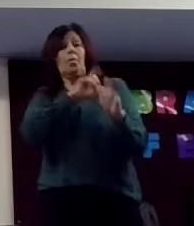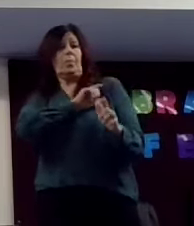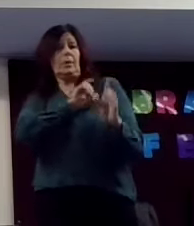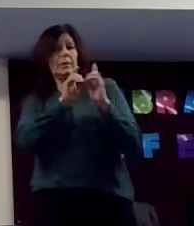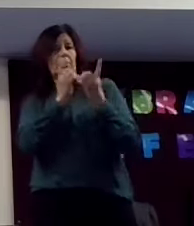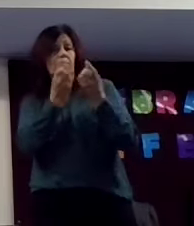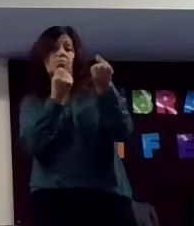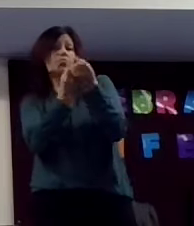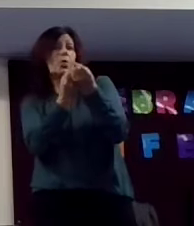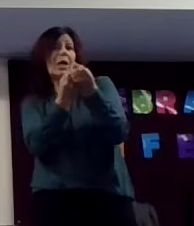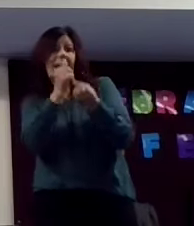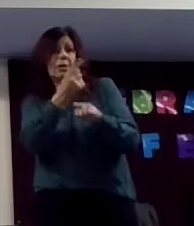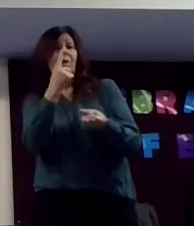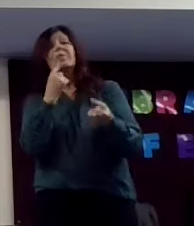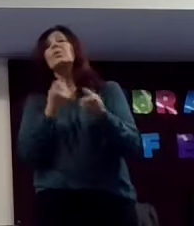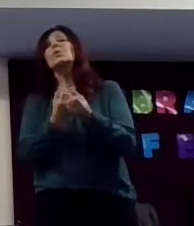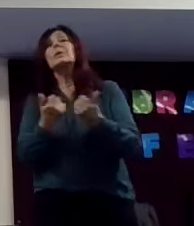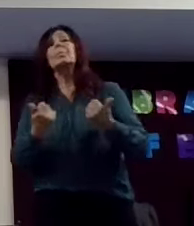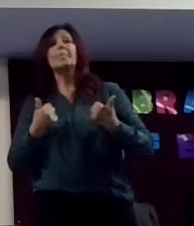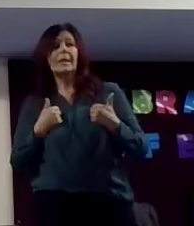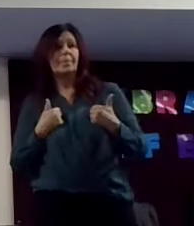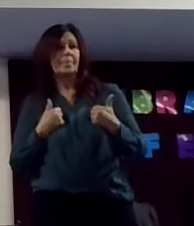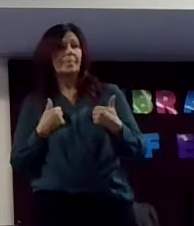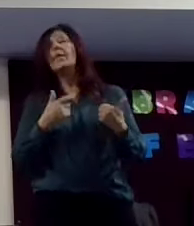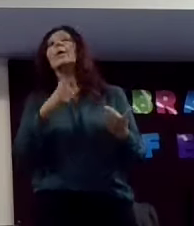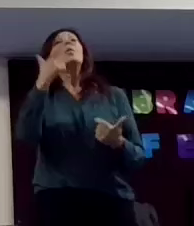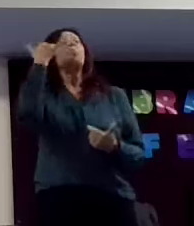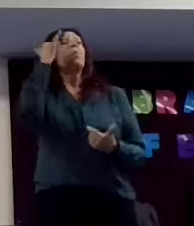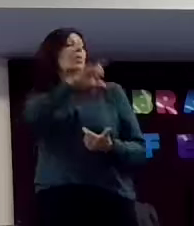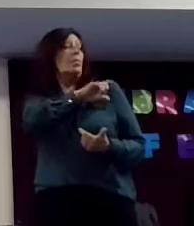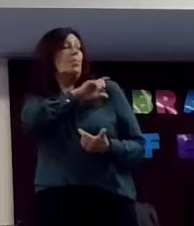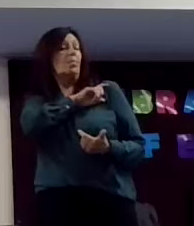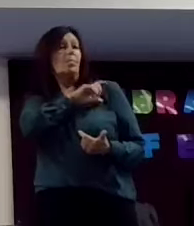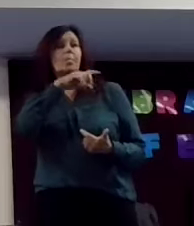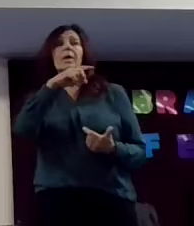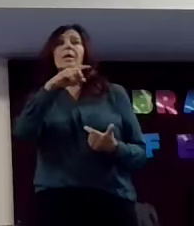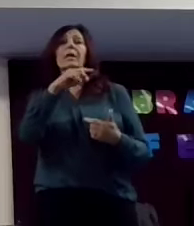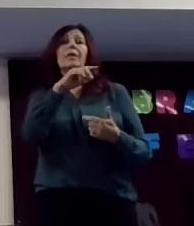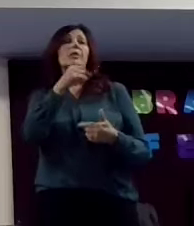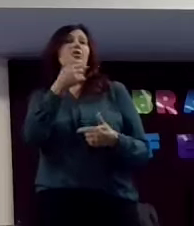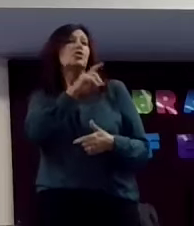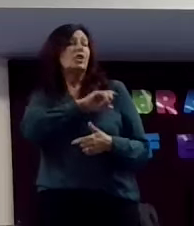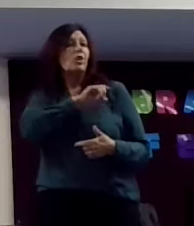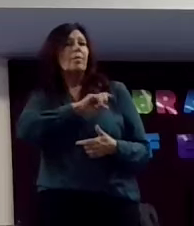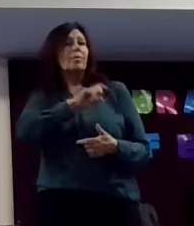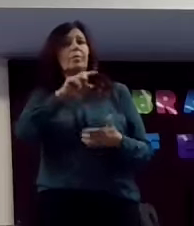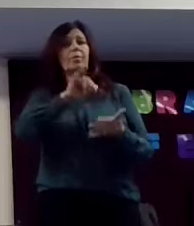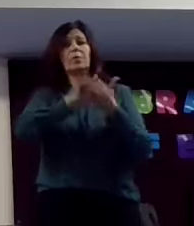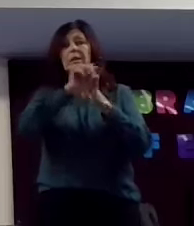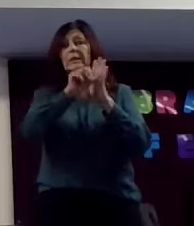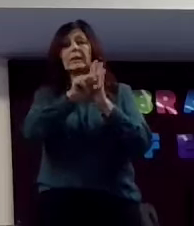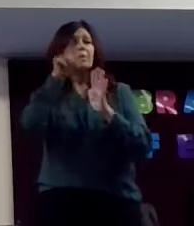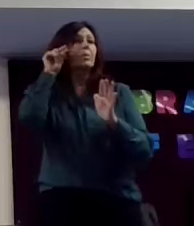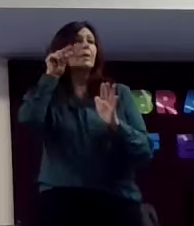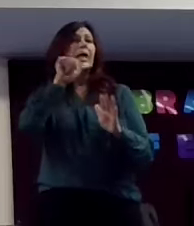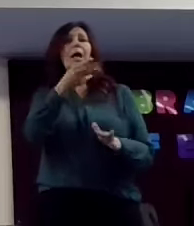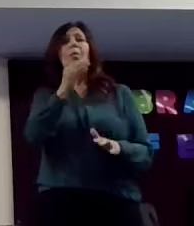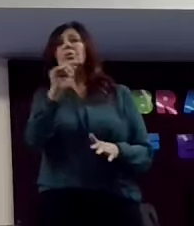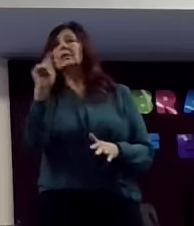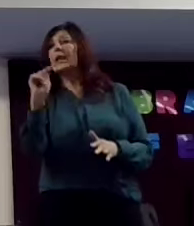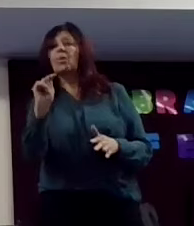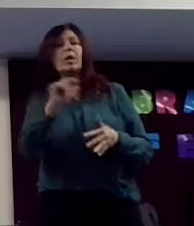that have endorsed anyone have endorsed me. The Buffalo Police Department, PBA, the Erie County Sheriff's, New York State Police, Amherst,